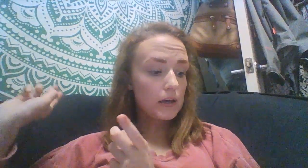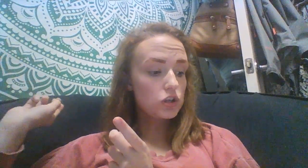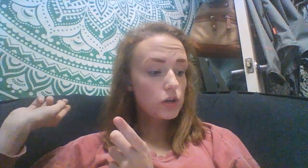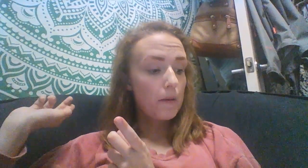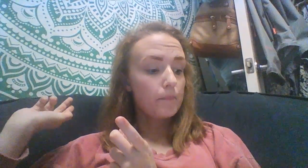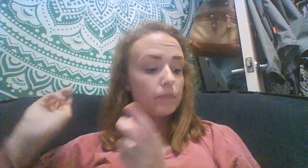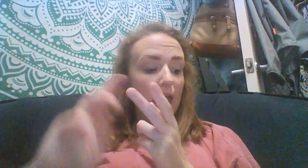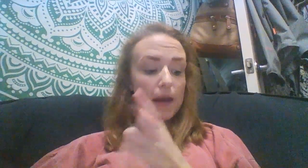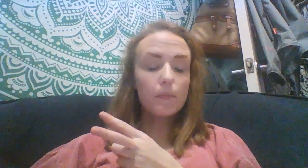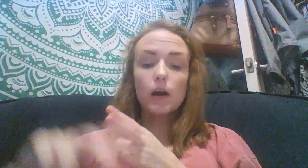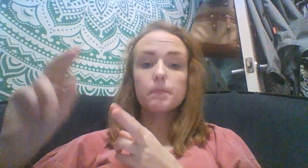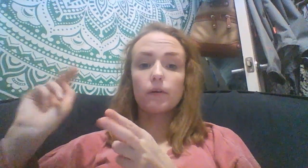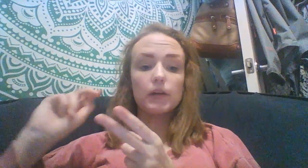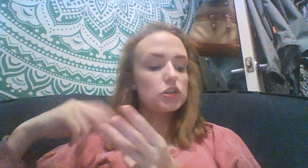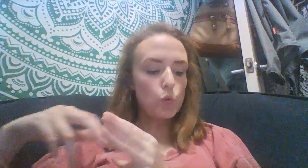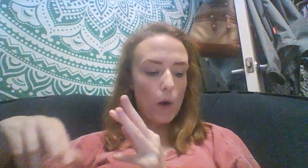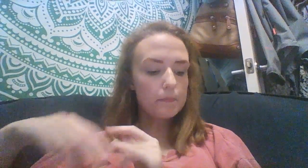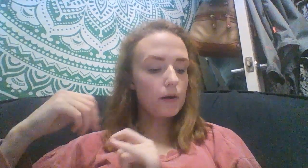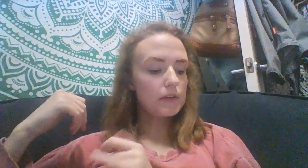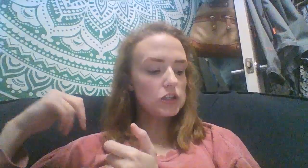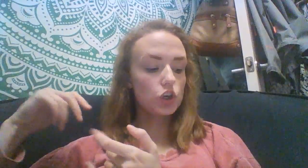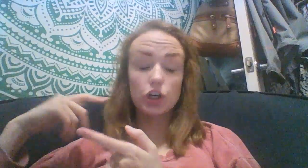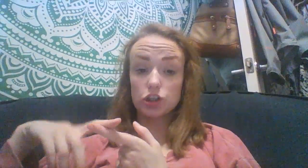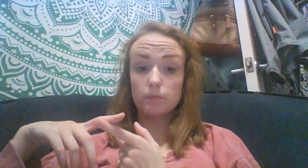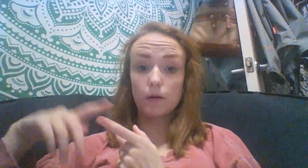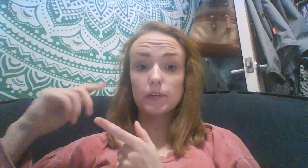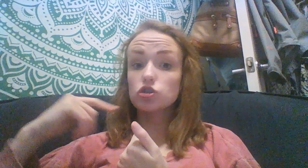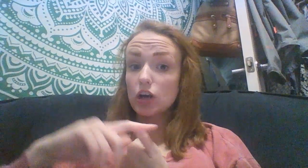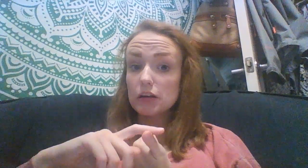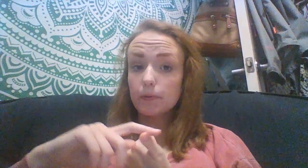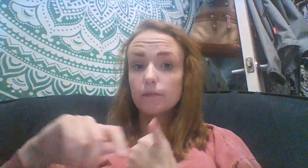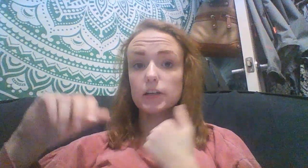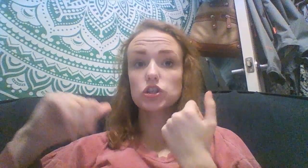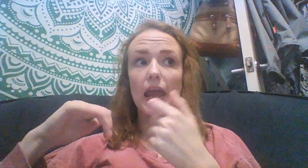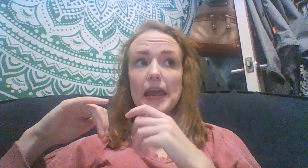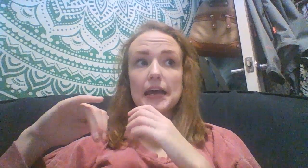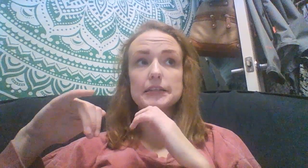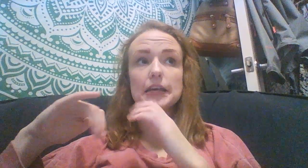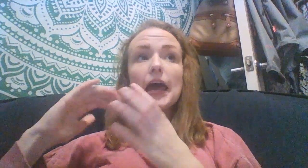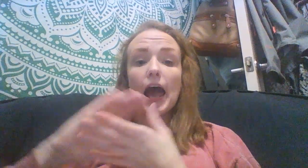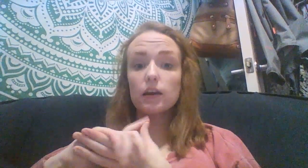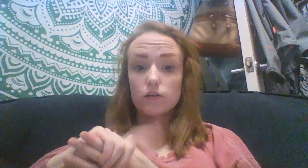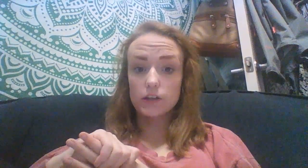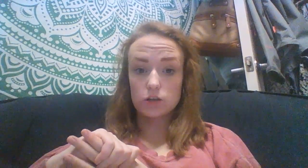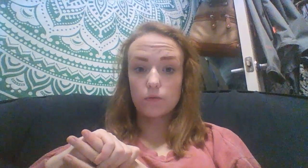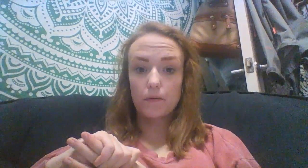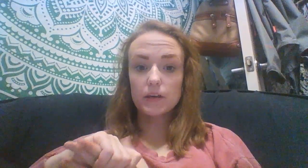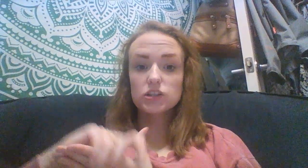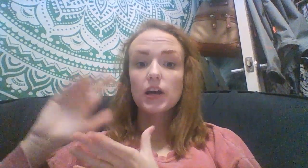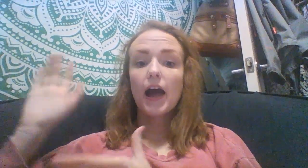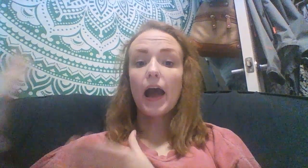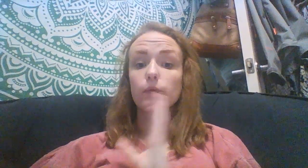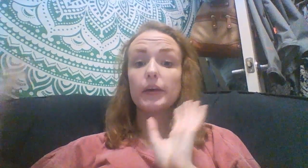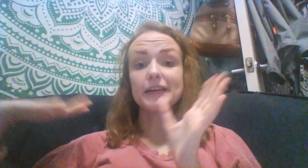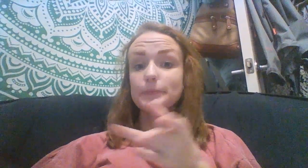privilege, able-bodied privilege, white privilege, Christian privilege, gender privilege, and heterosexual privilege. I will